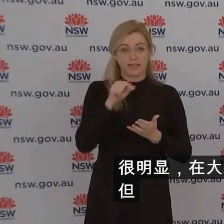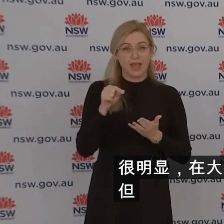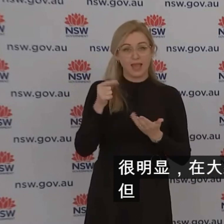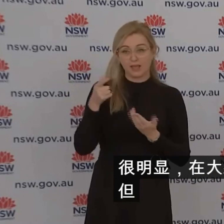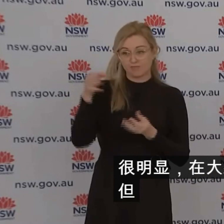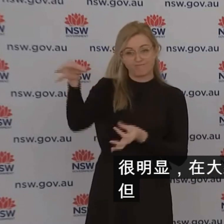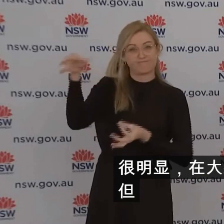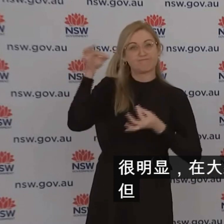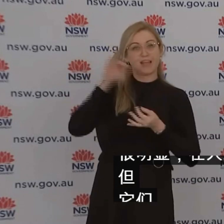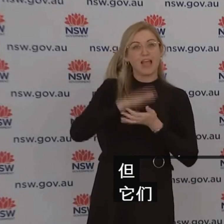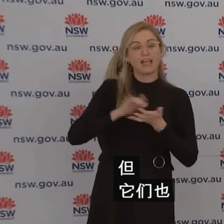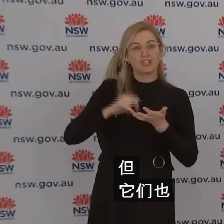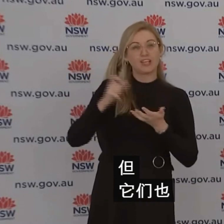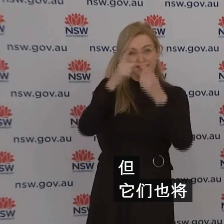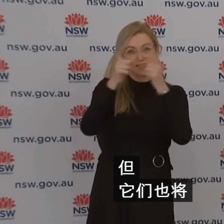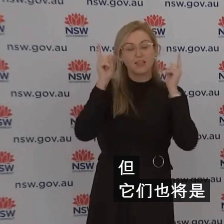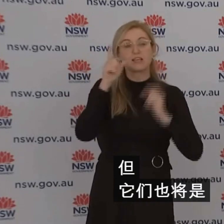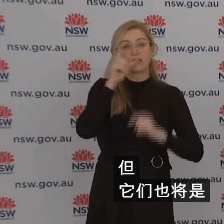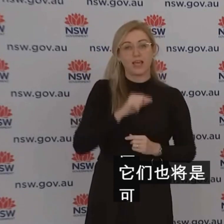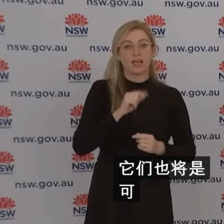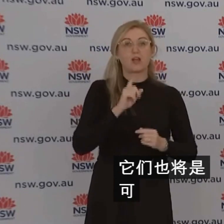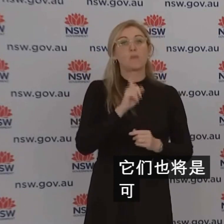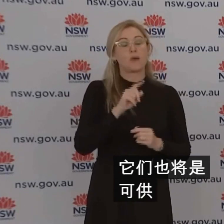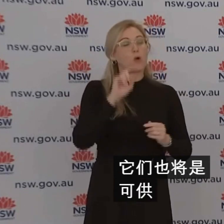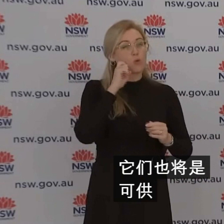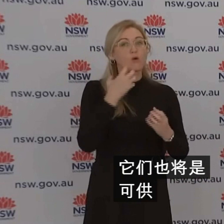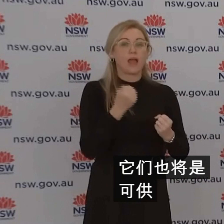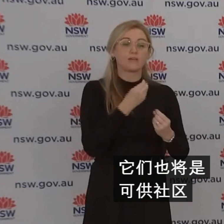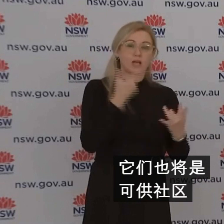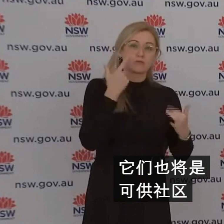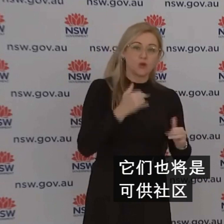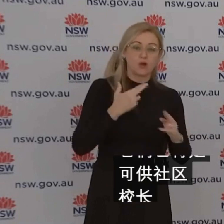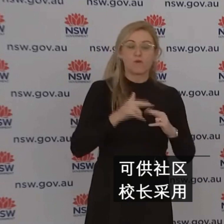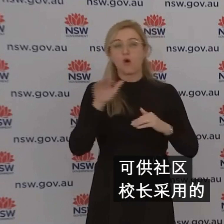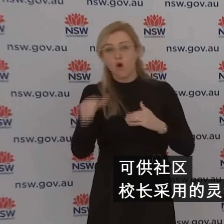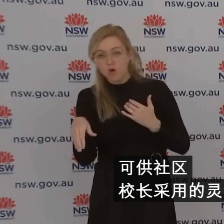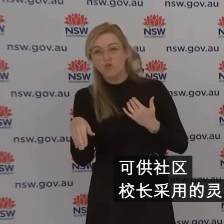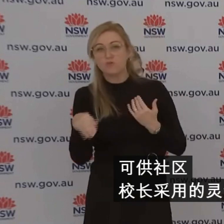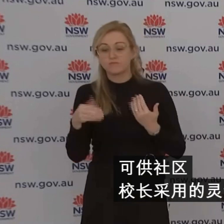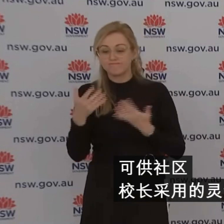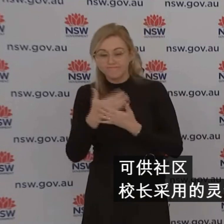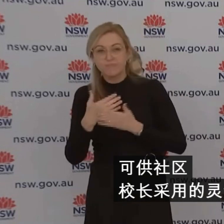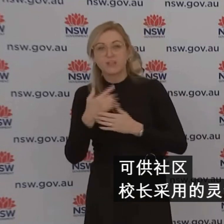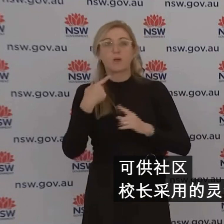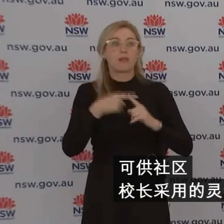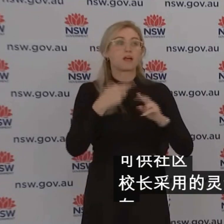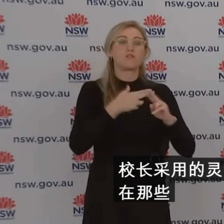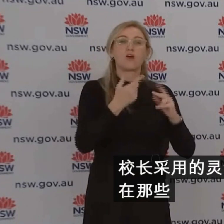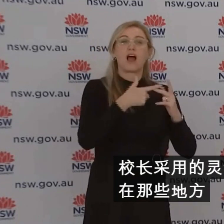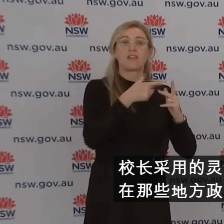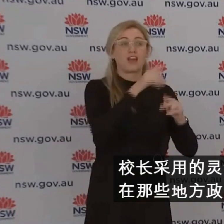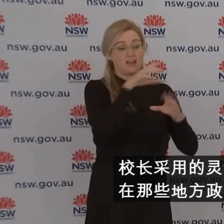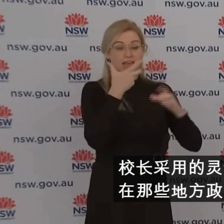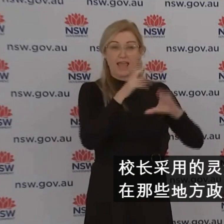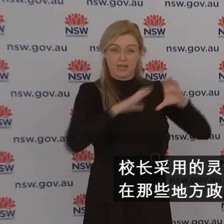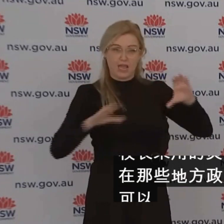Greater Sydney areas. But there'll also be flexible models available for communities, for principals to adopt, to make sure Year 12 students outside